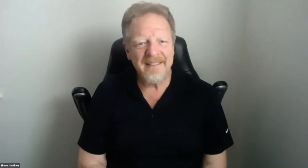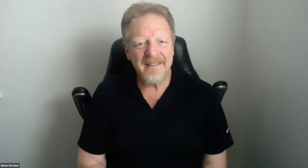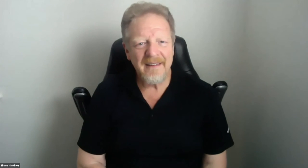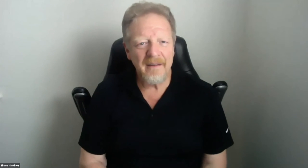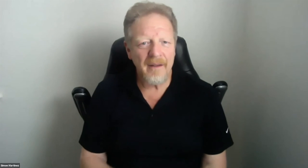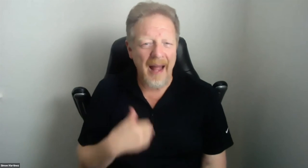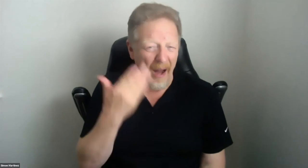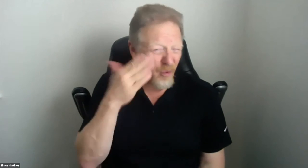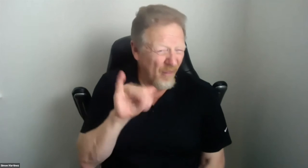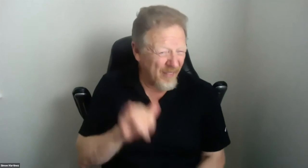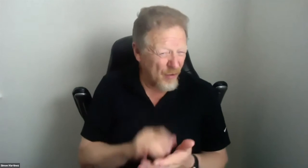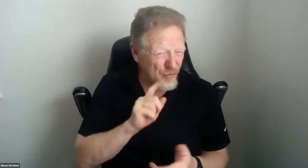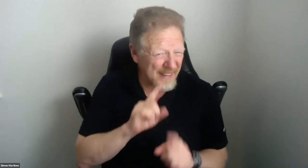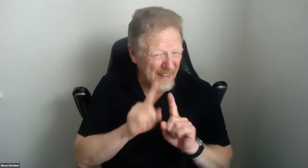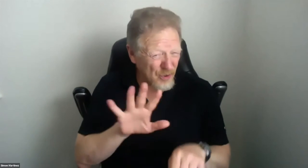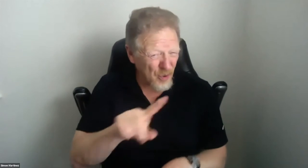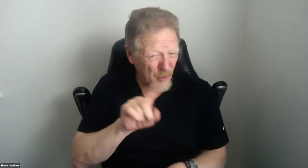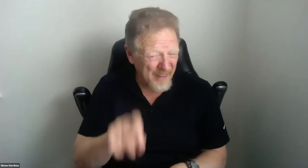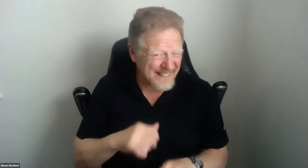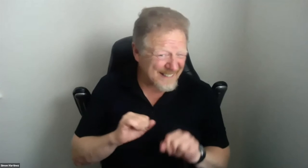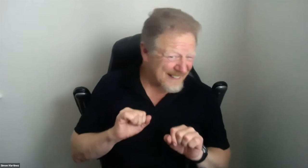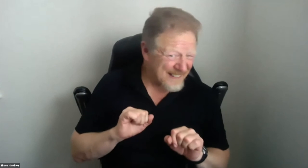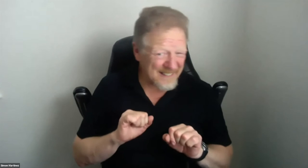I don't know if that answers your question.